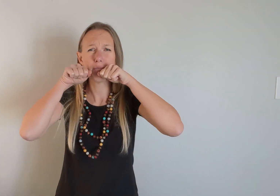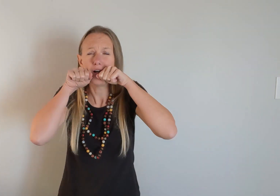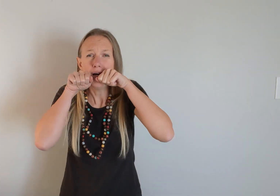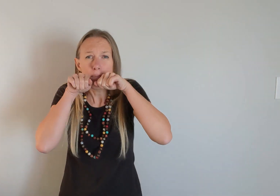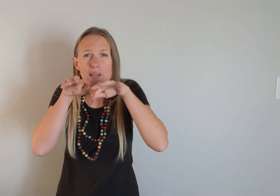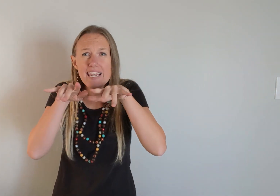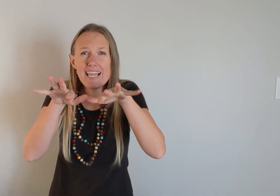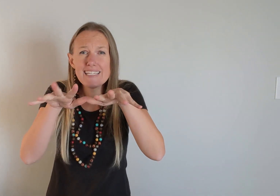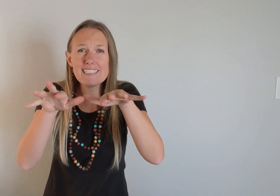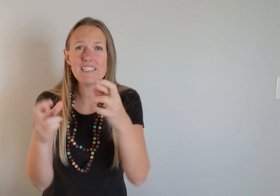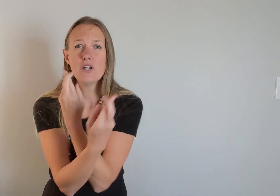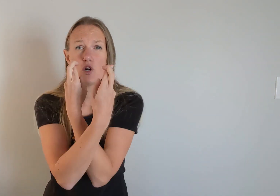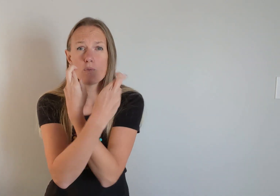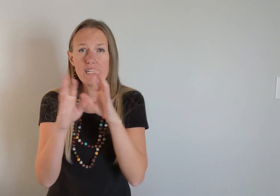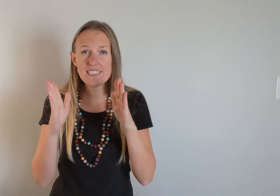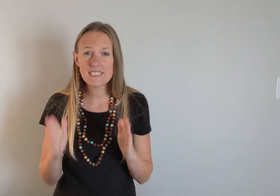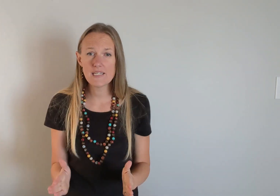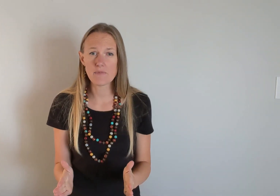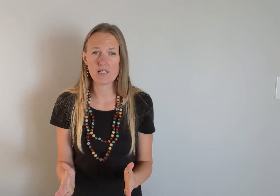Redeemer. Blessed Redeemer,